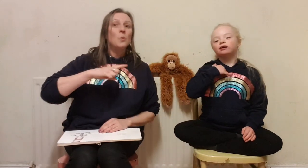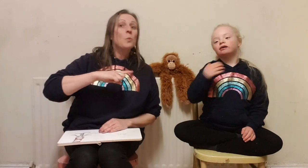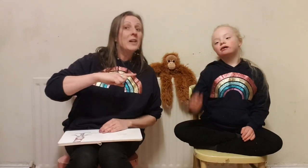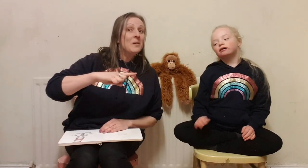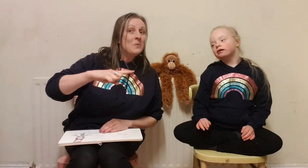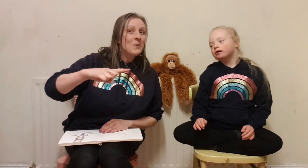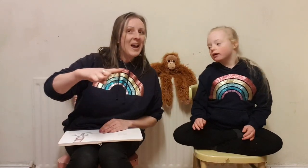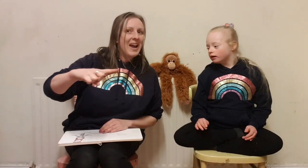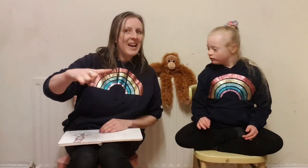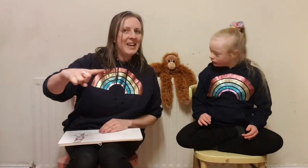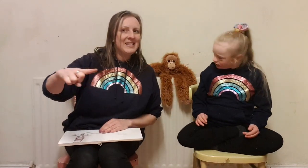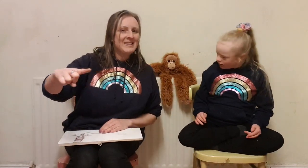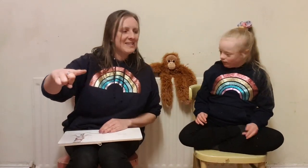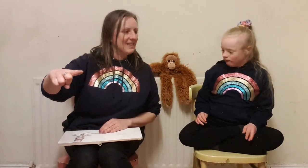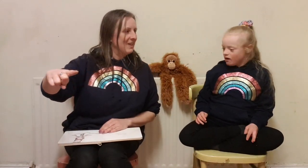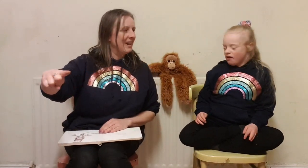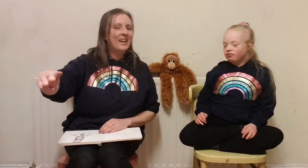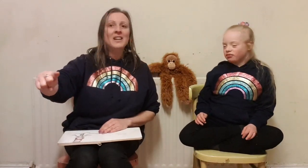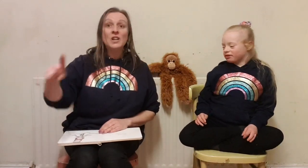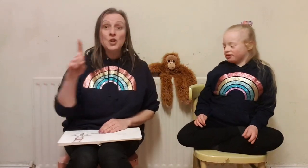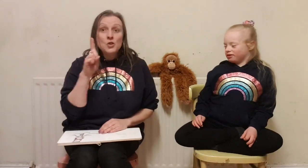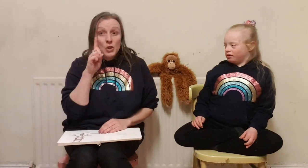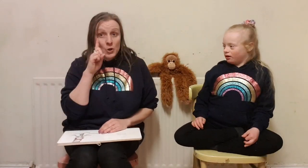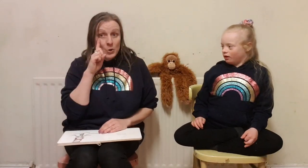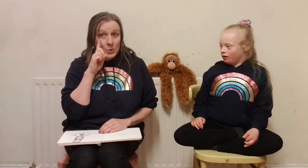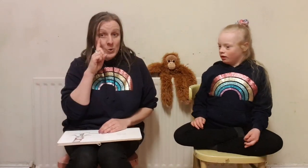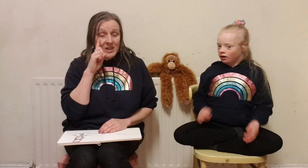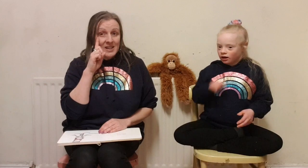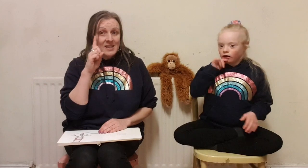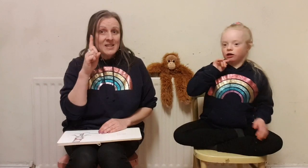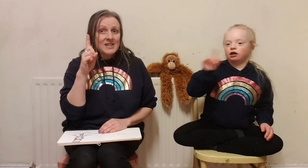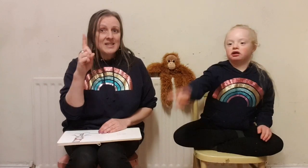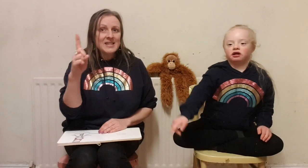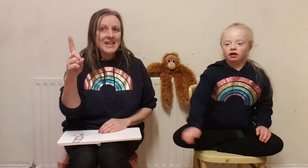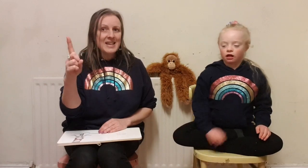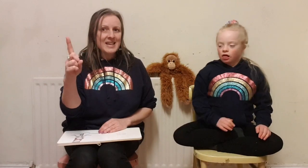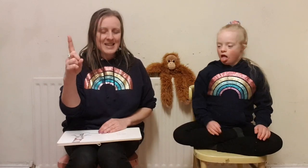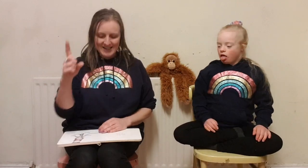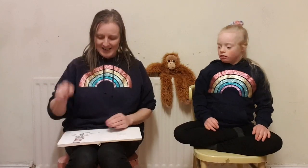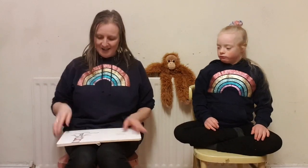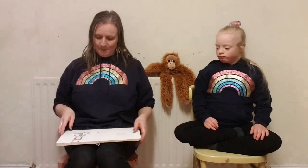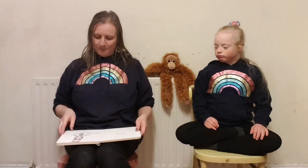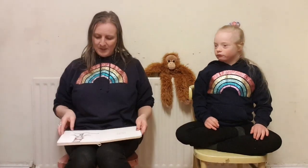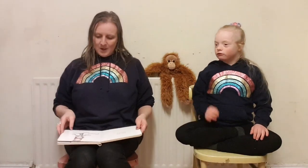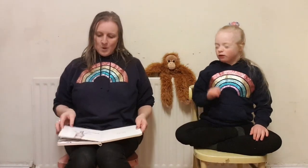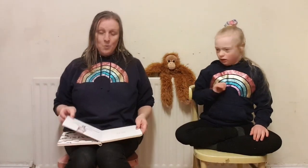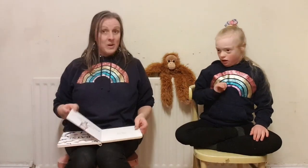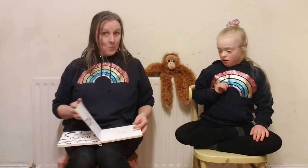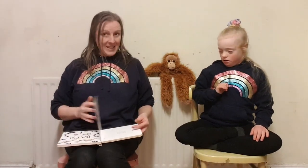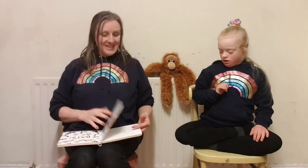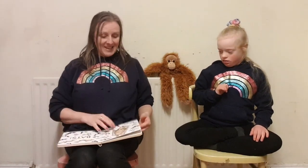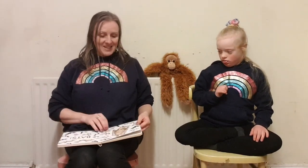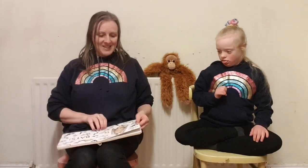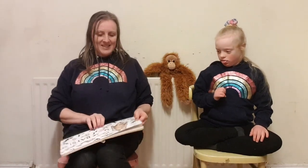We went. We went. To. See. We went to